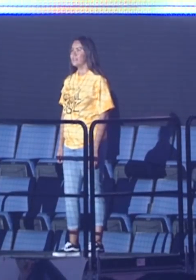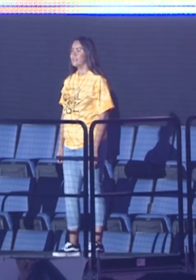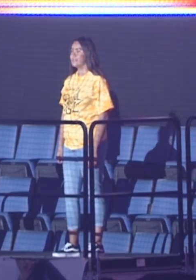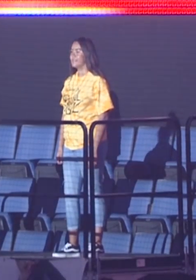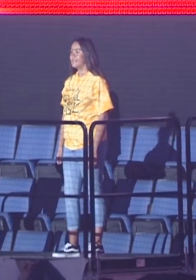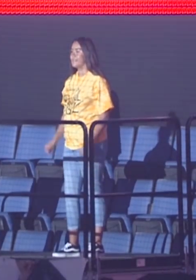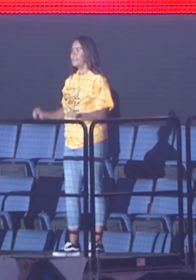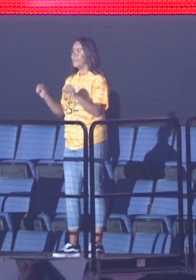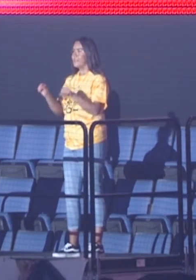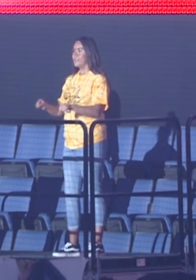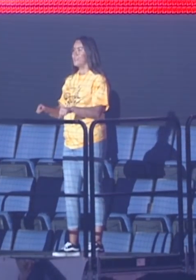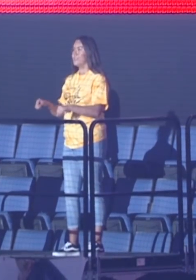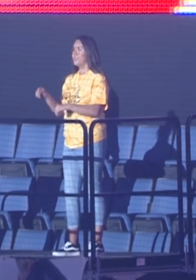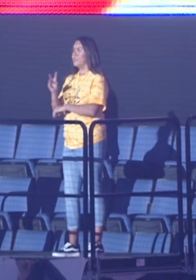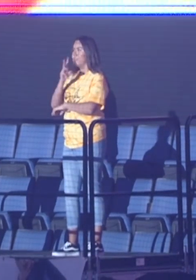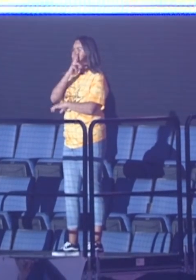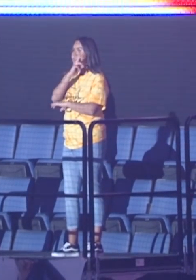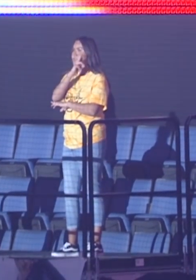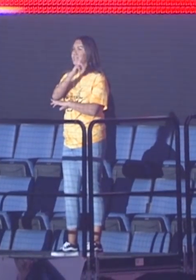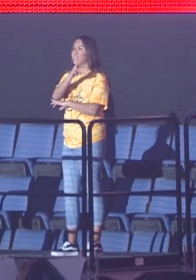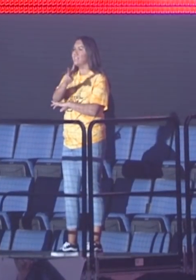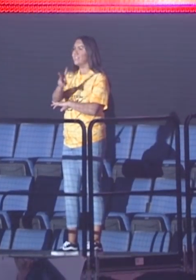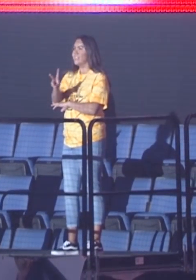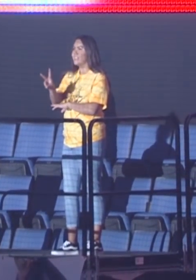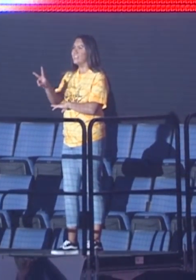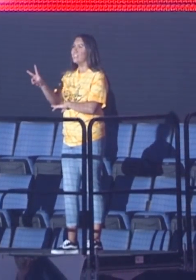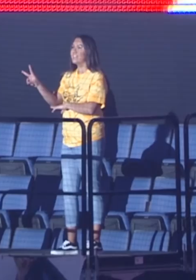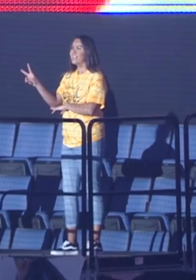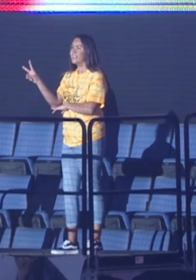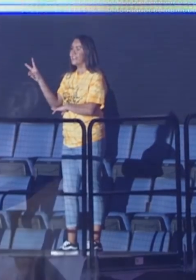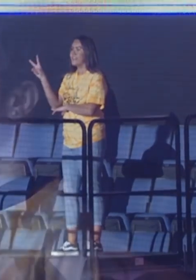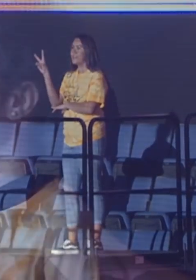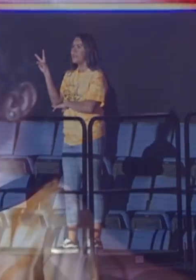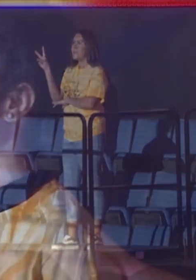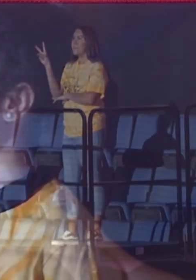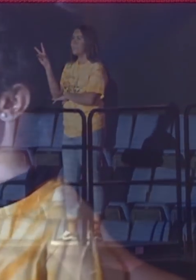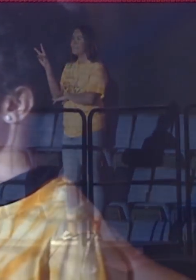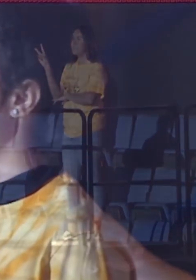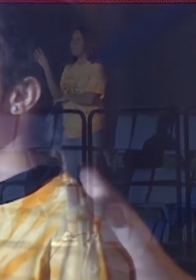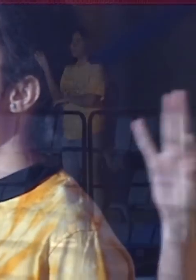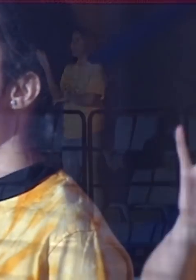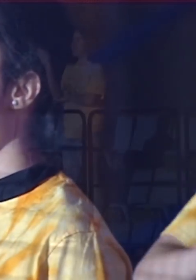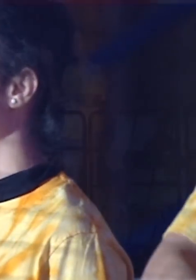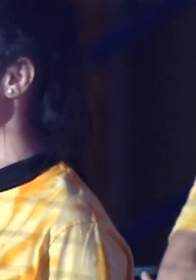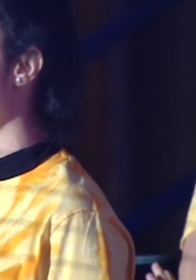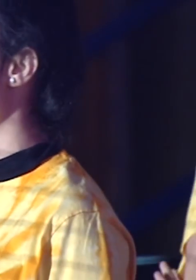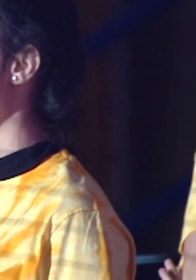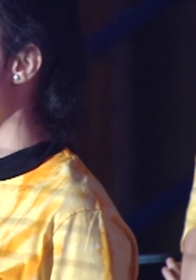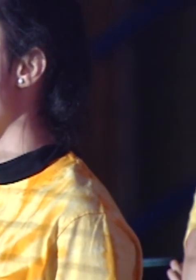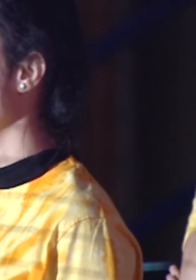Oh, say can you see by